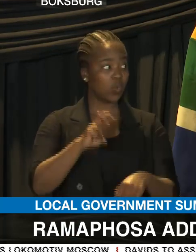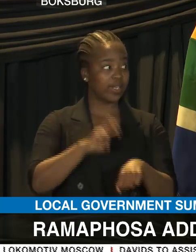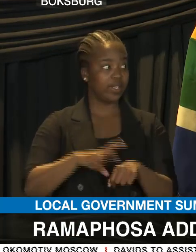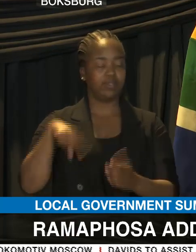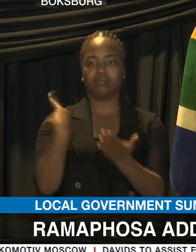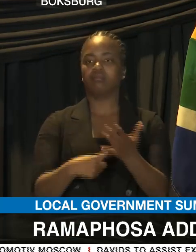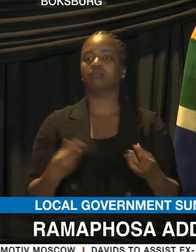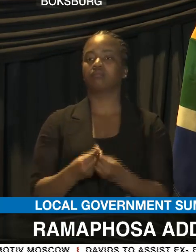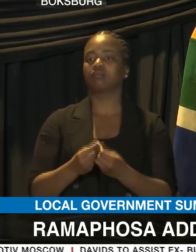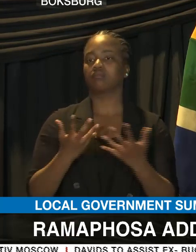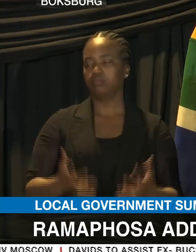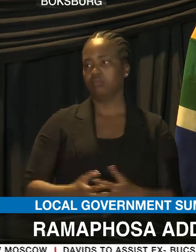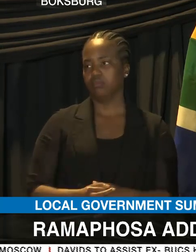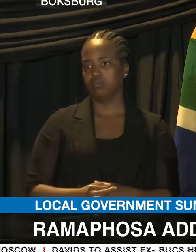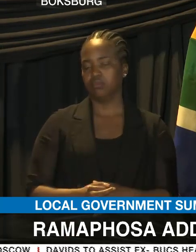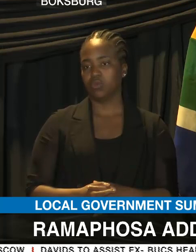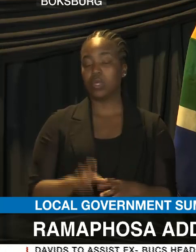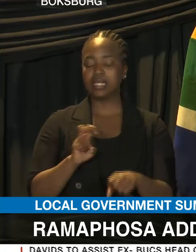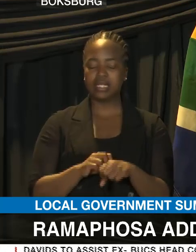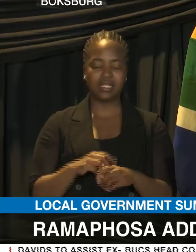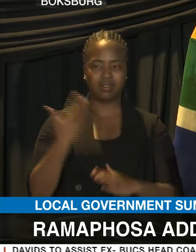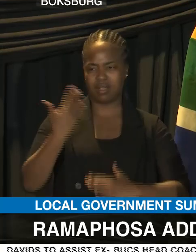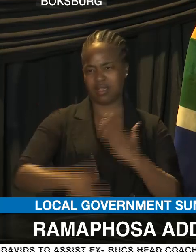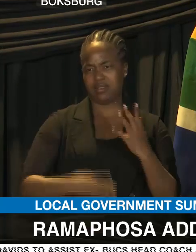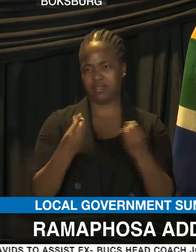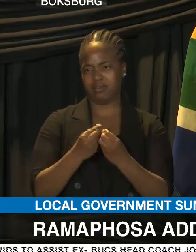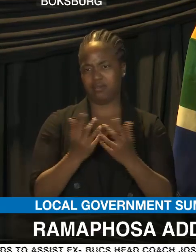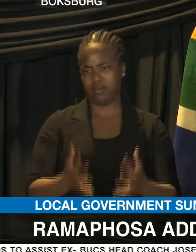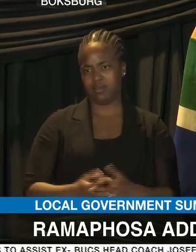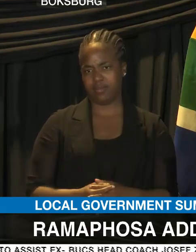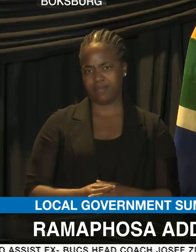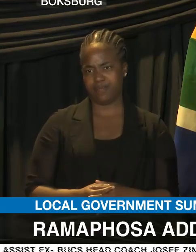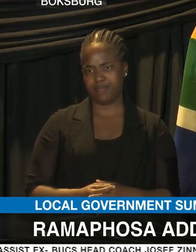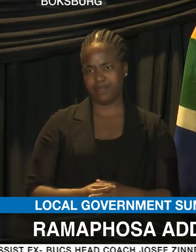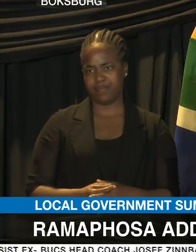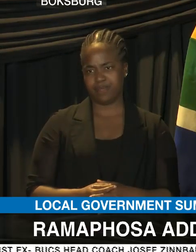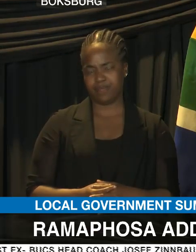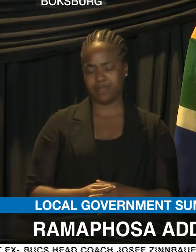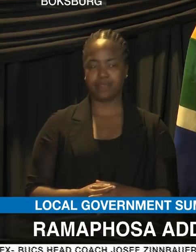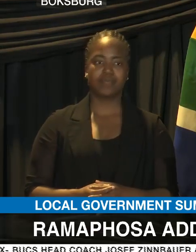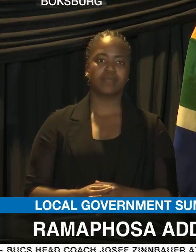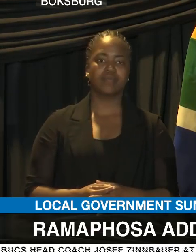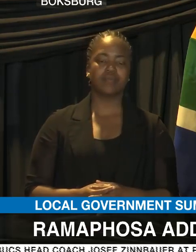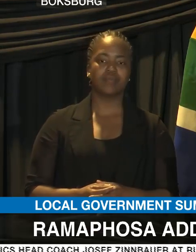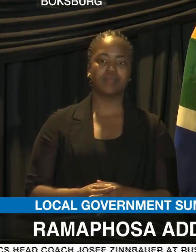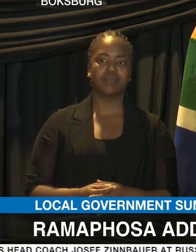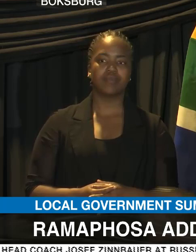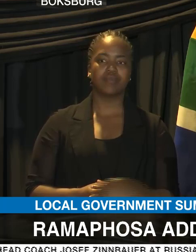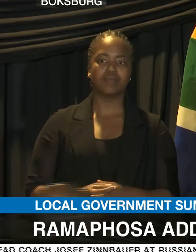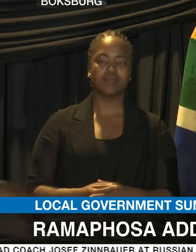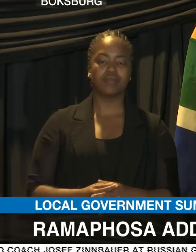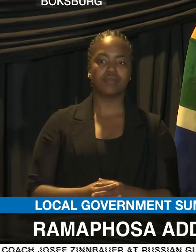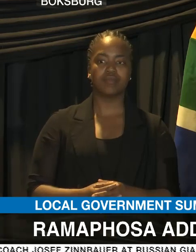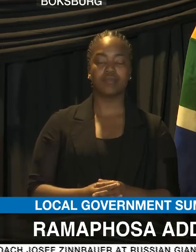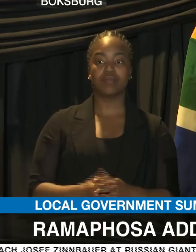address, and this is what we need to bring to an end. Local government should